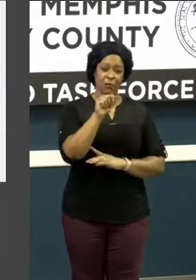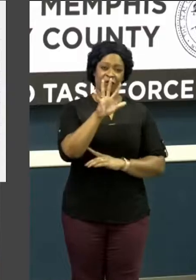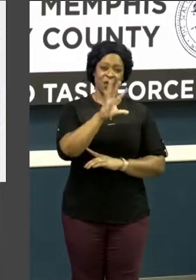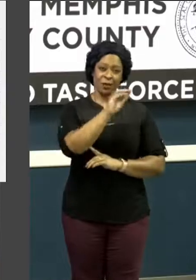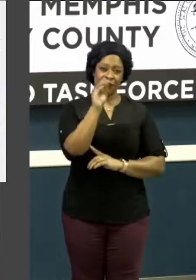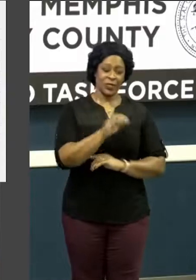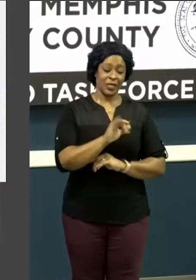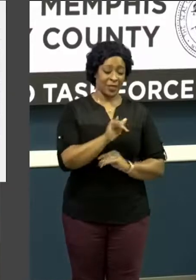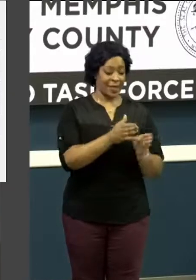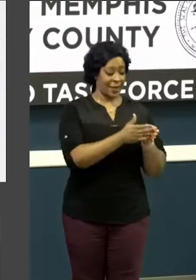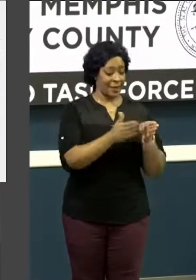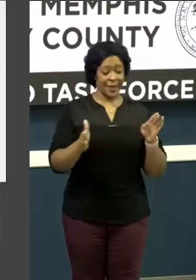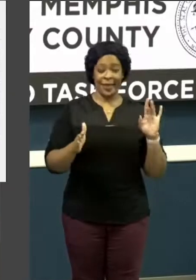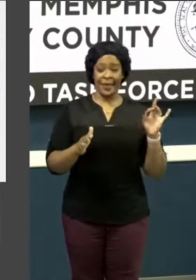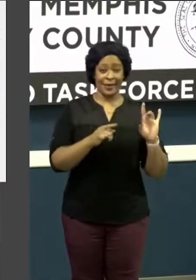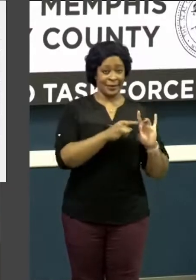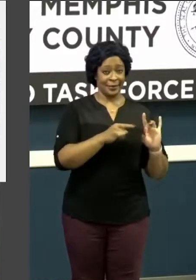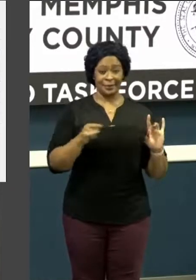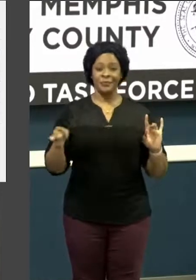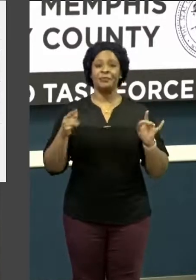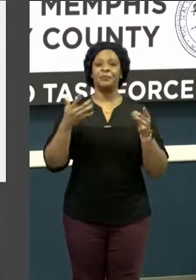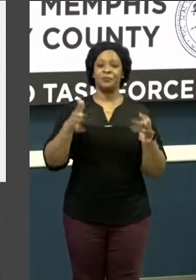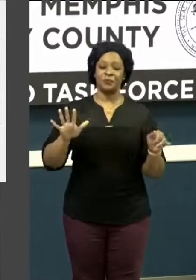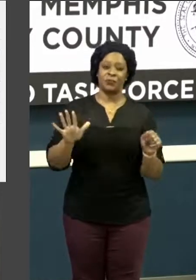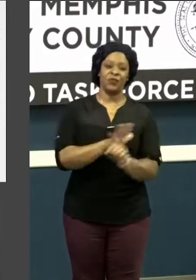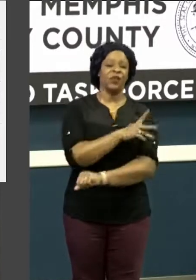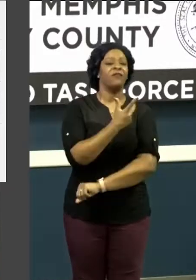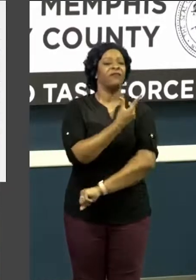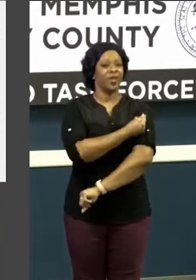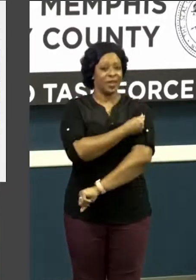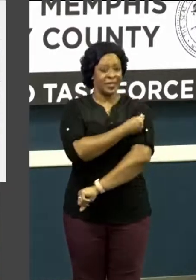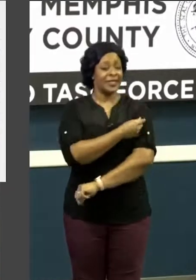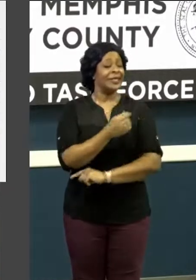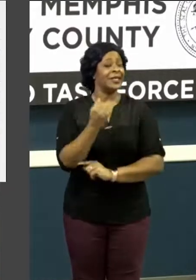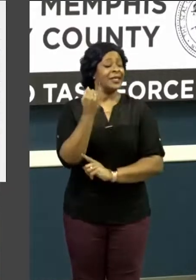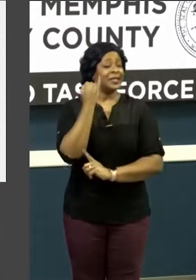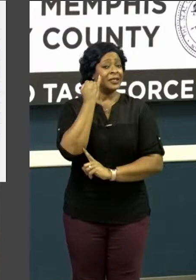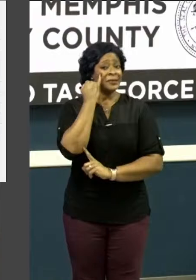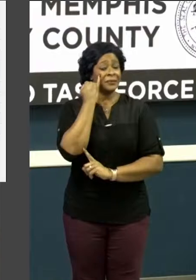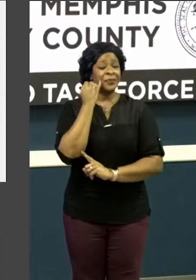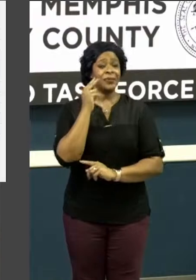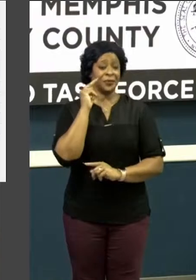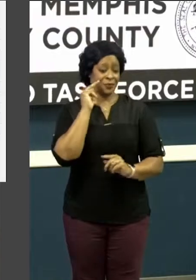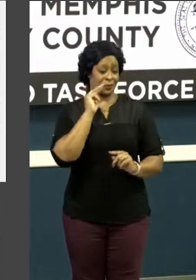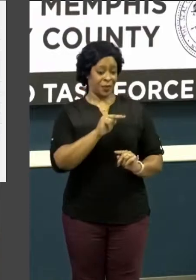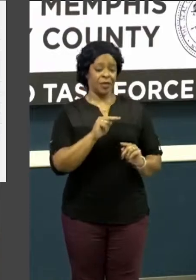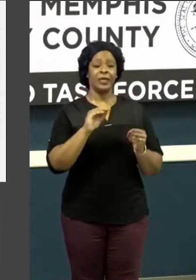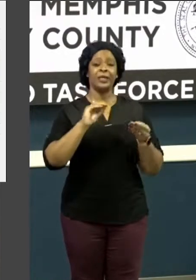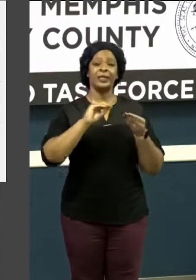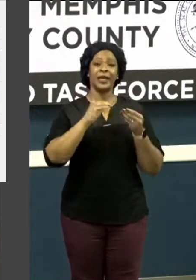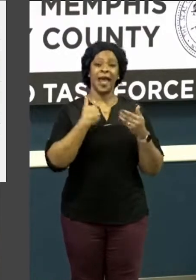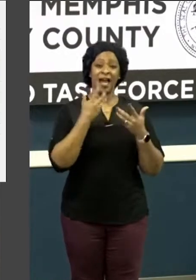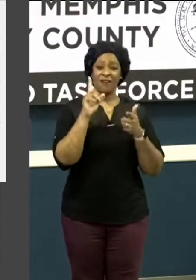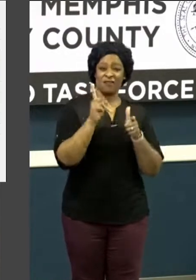60.5% of that population is fully vaccinated. And if you look at those who have had at